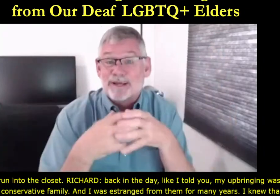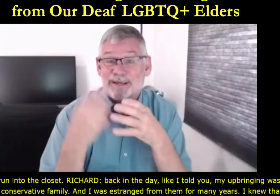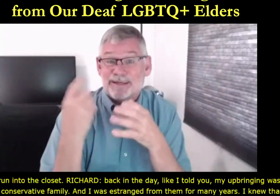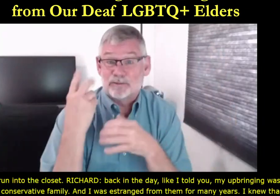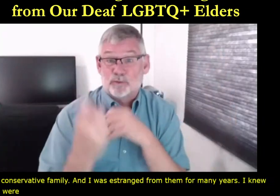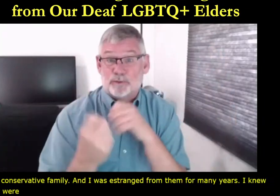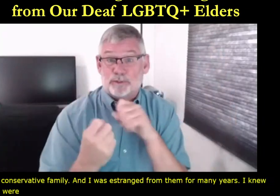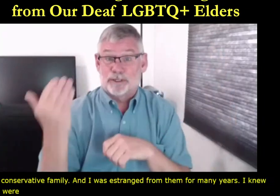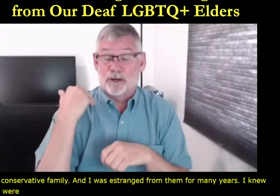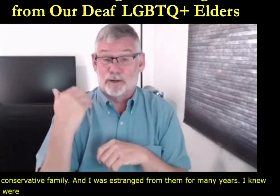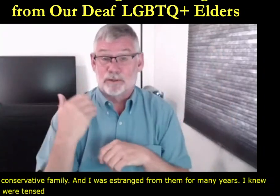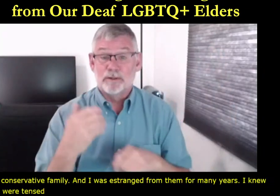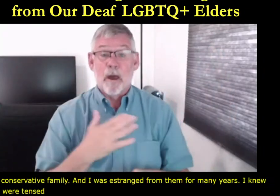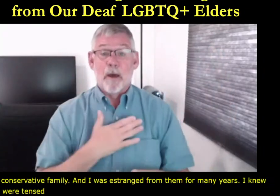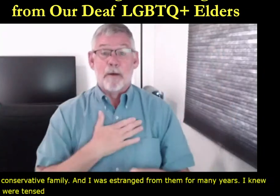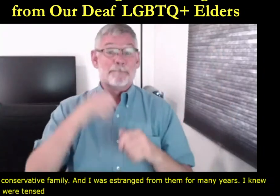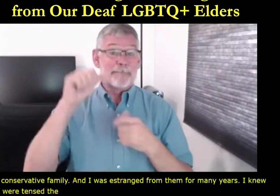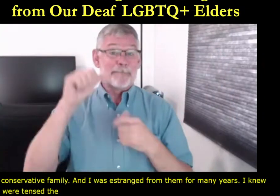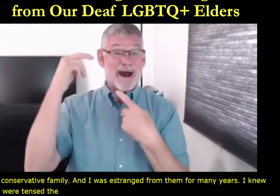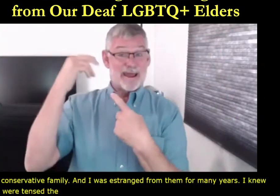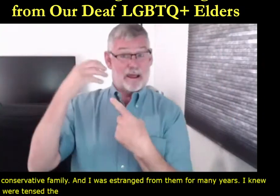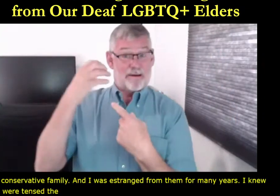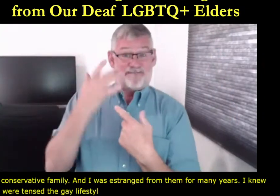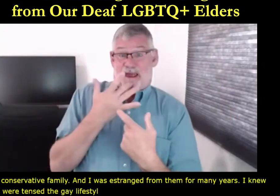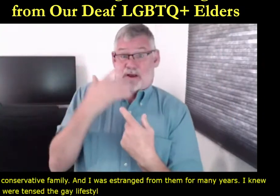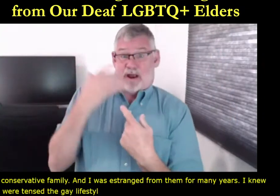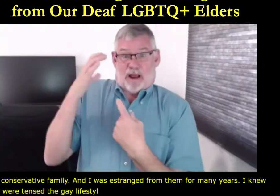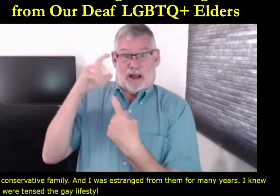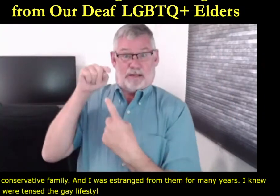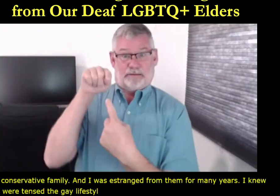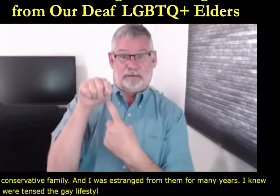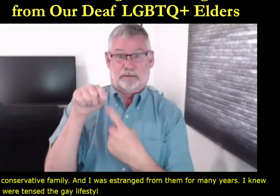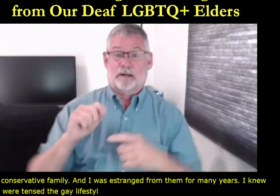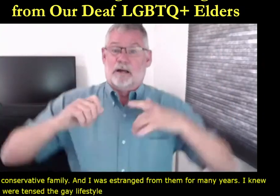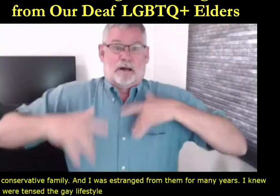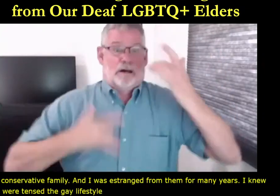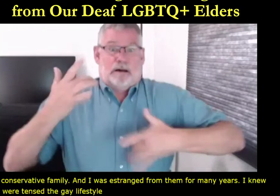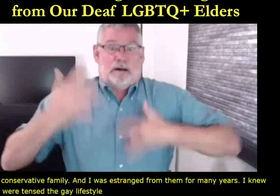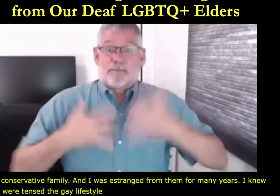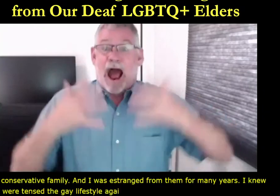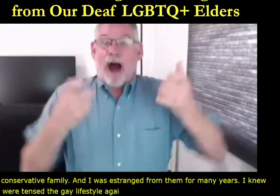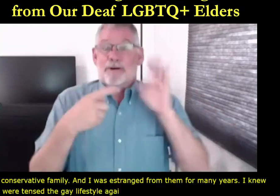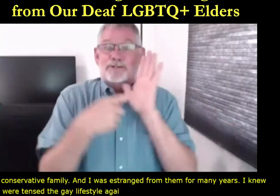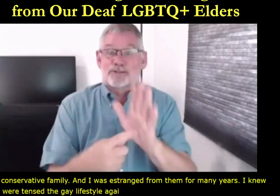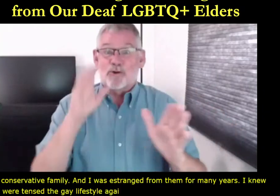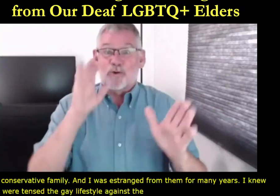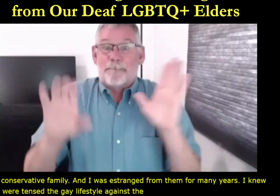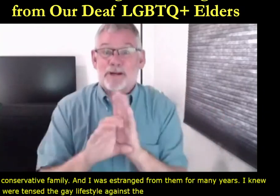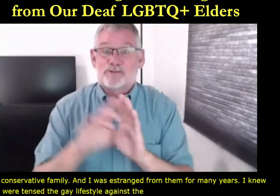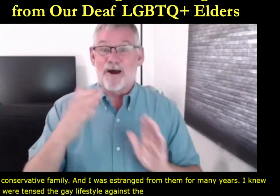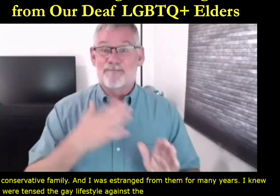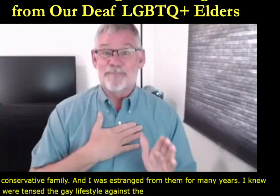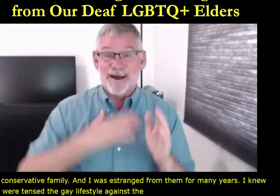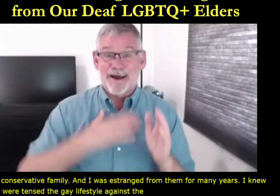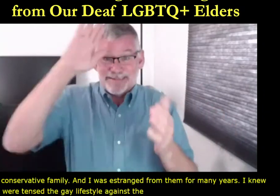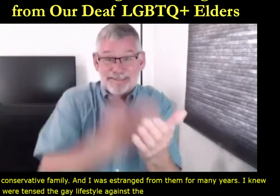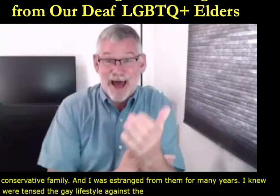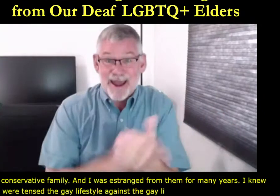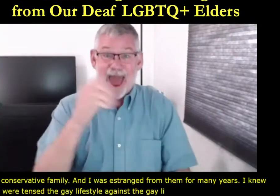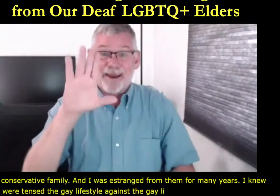i reconnected with my family two years ago my whole family my favorite aunt was very excited she goes i want to show